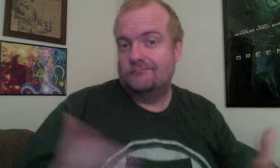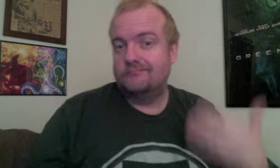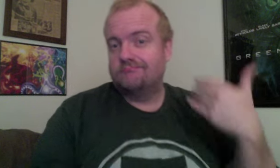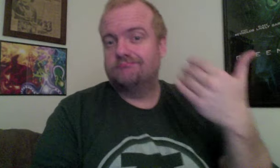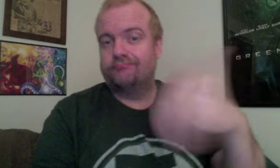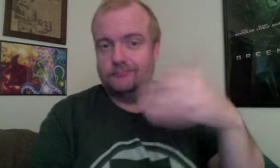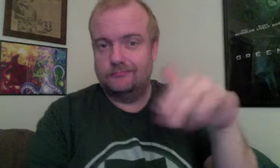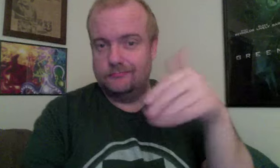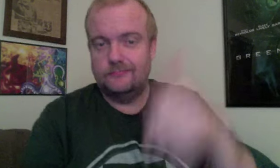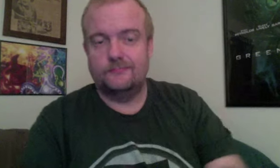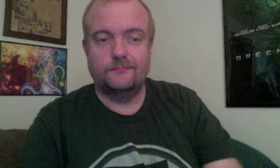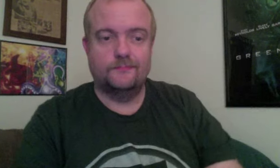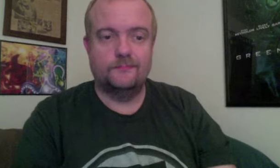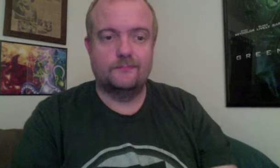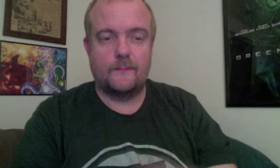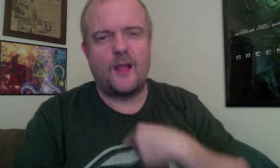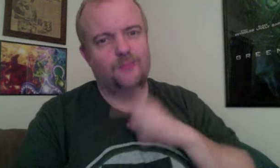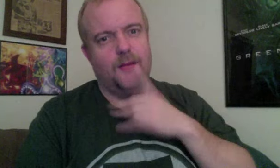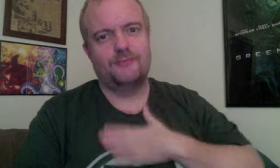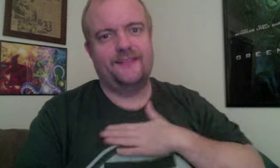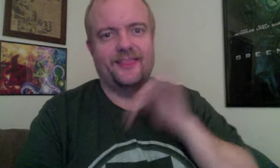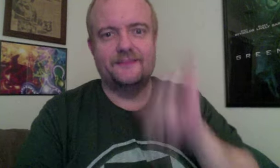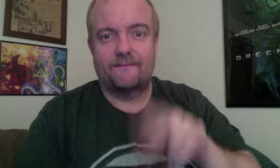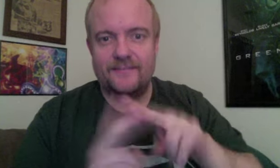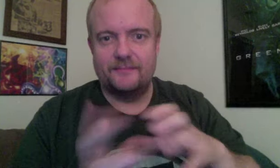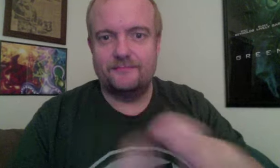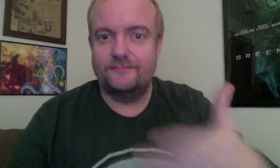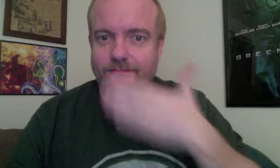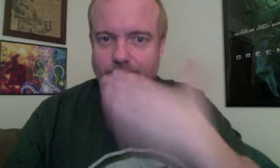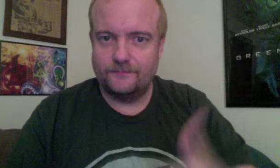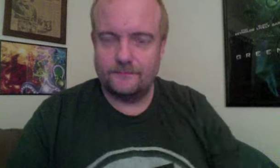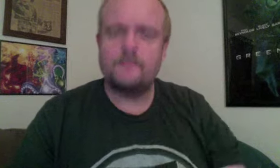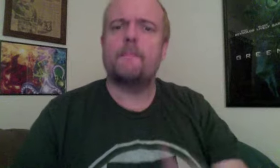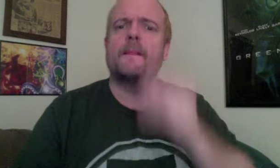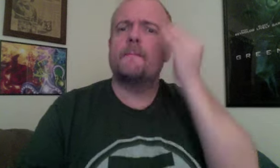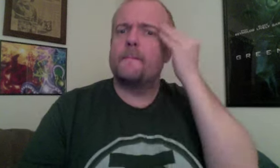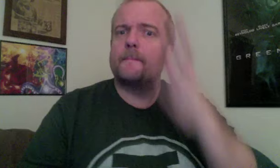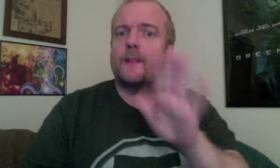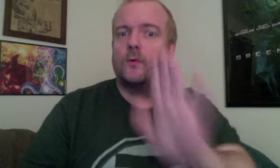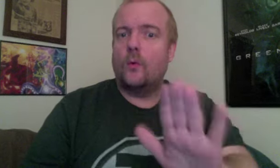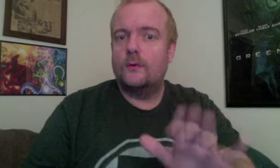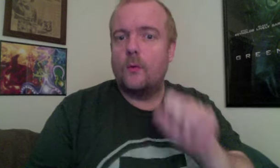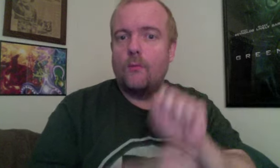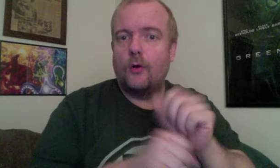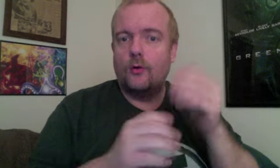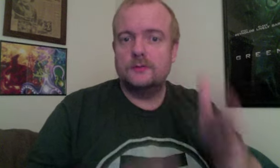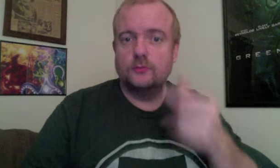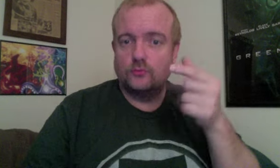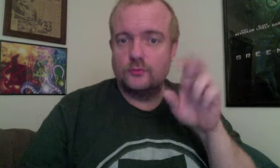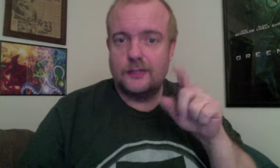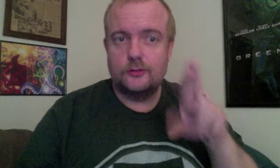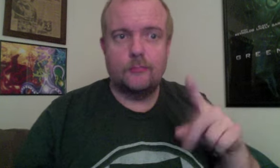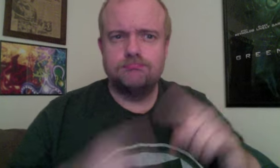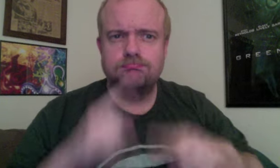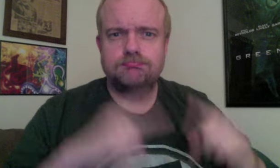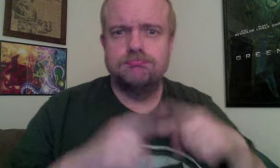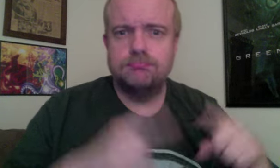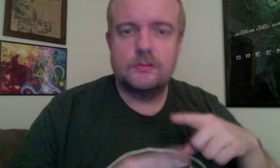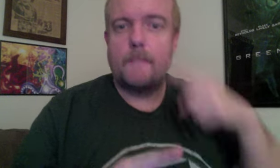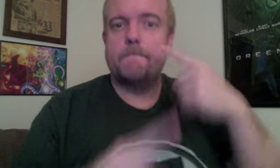only $19.95. With a money-back guarantee, you have nothing to lose. You'll even get to keep over $150